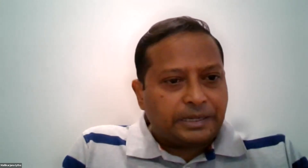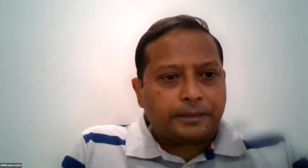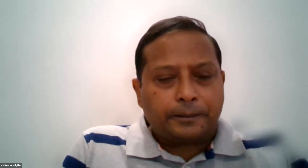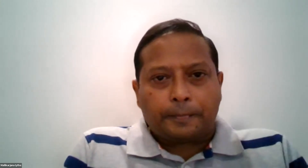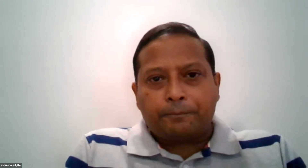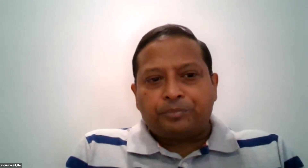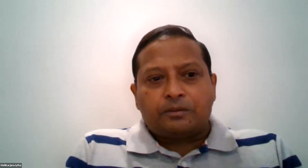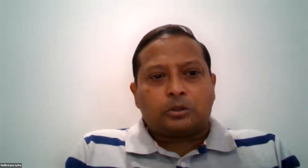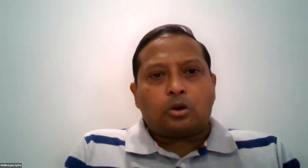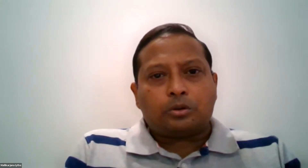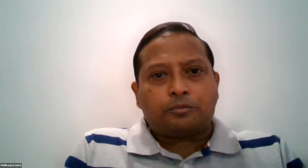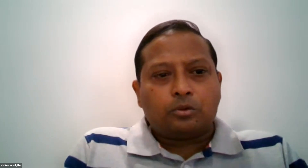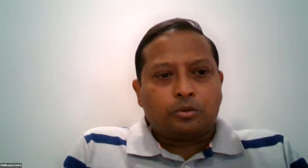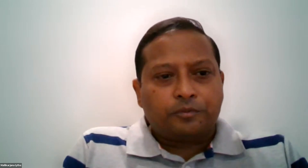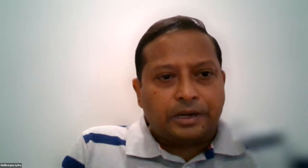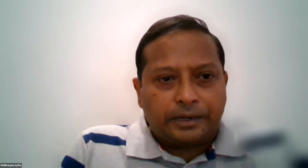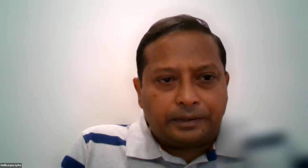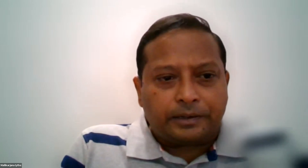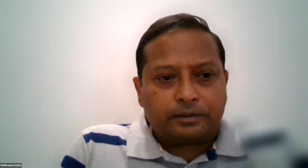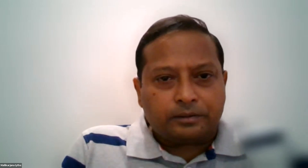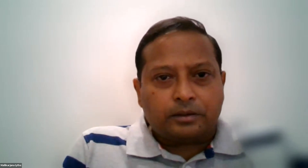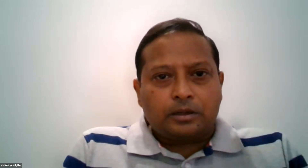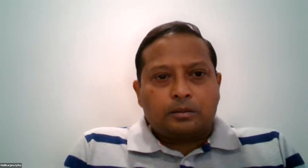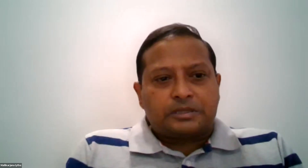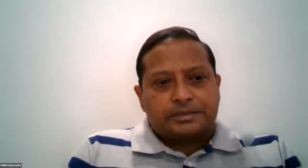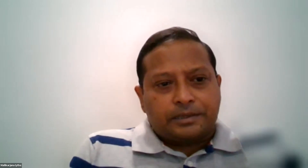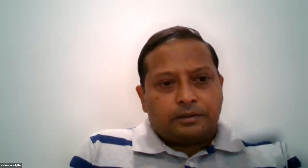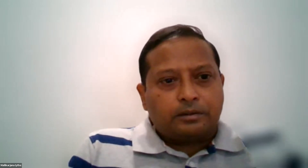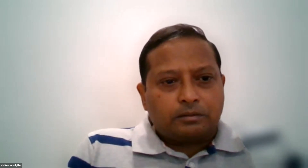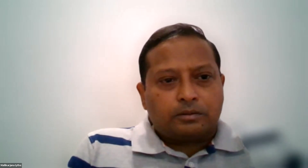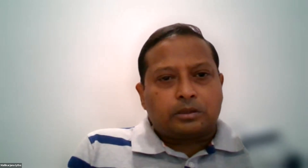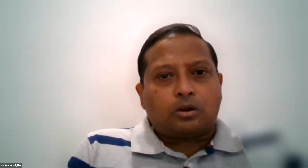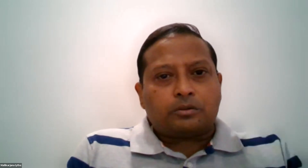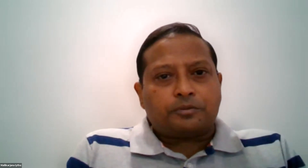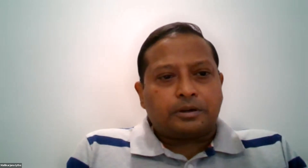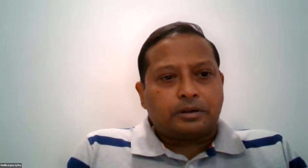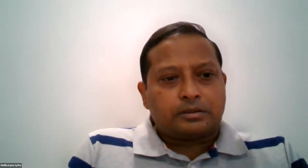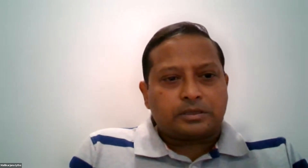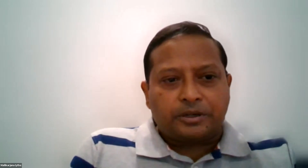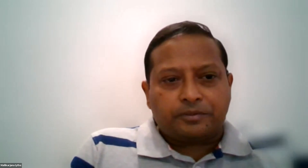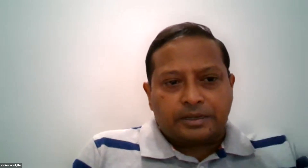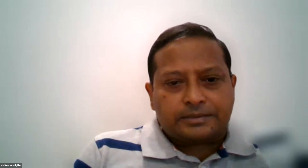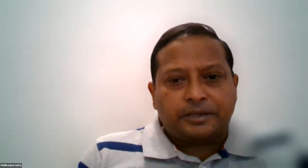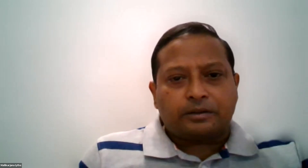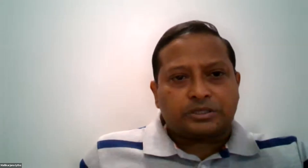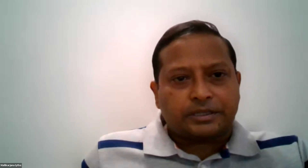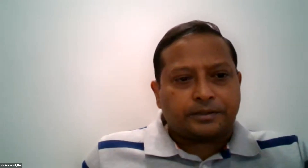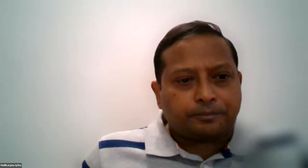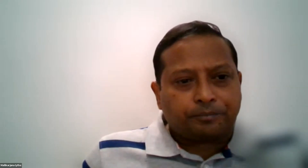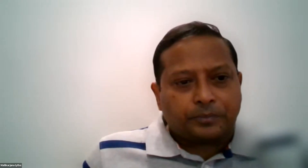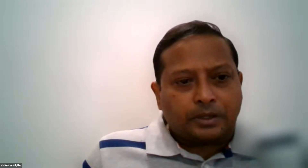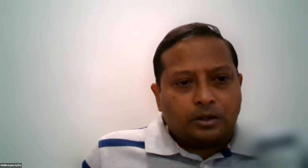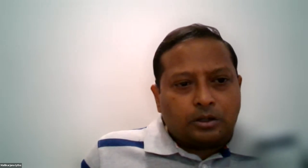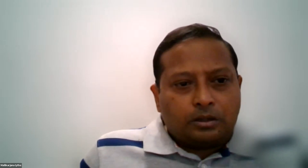have completed with lot of goodwill and intent, but still with lot of hurdles in between, as Peter was